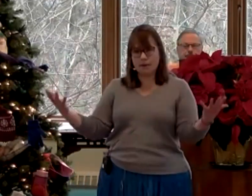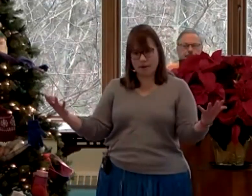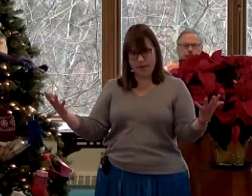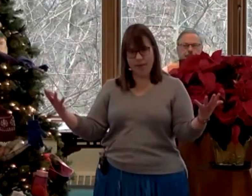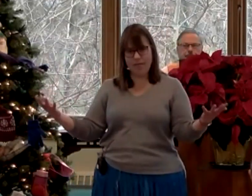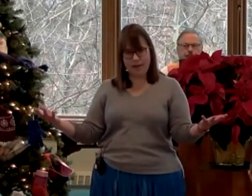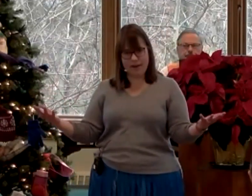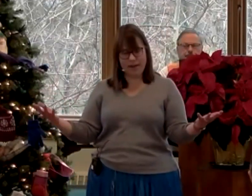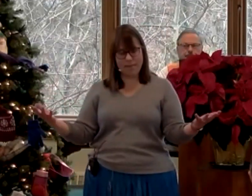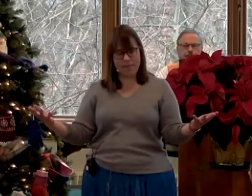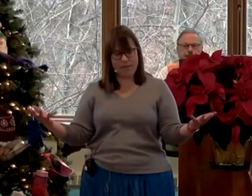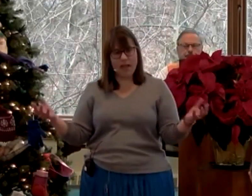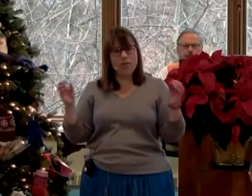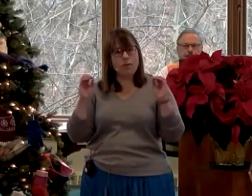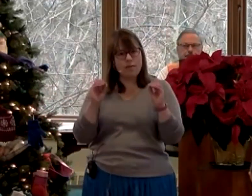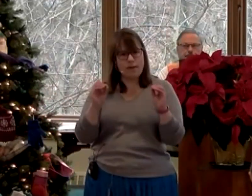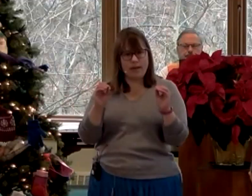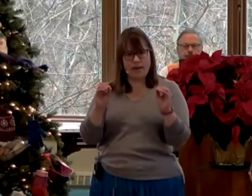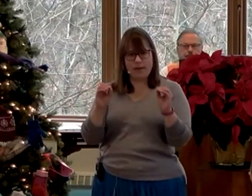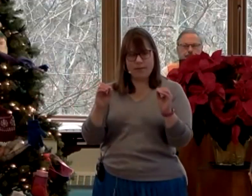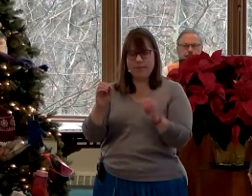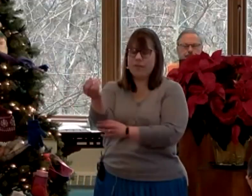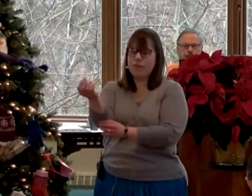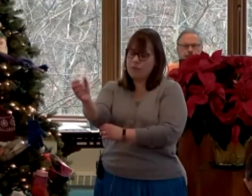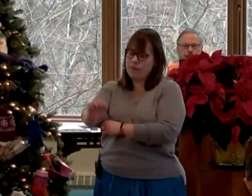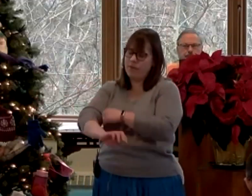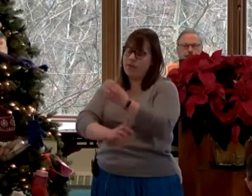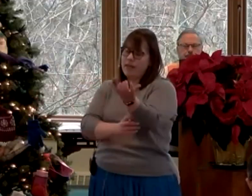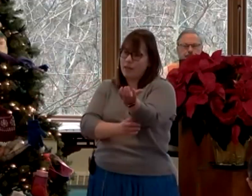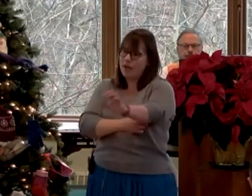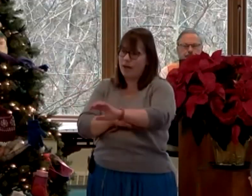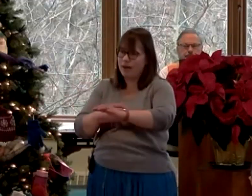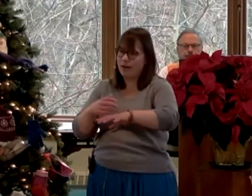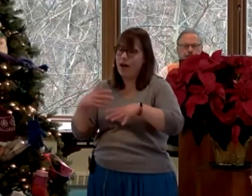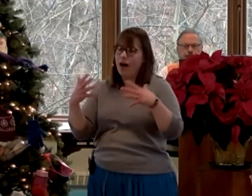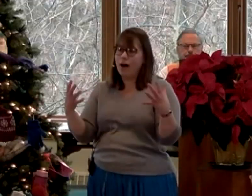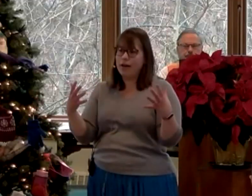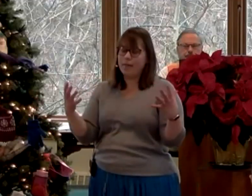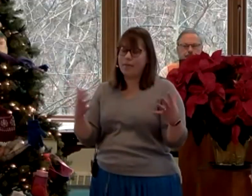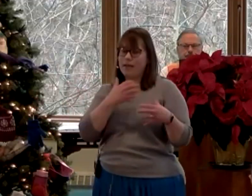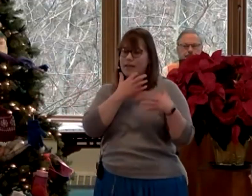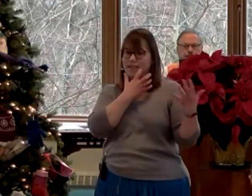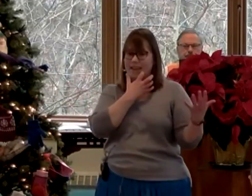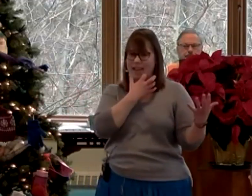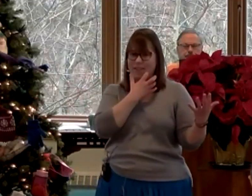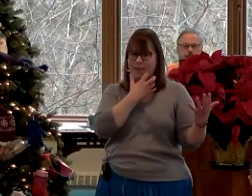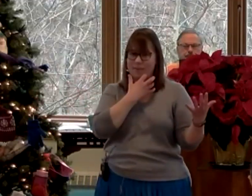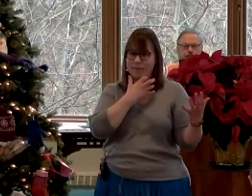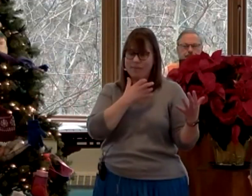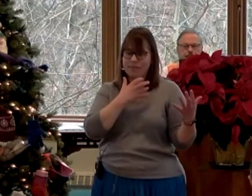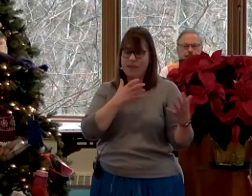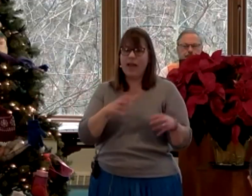the miracle of Hanukkah. So every year, Jewish people celebrate Hanukkah. Hanukkah means